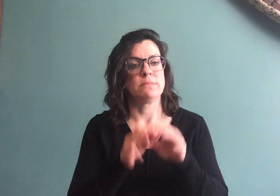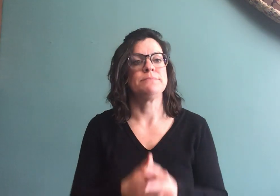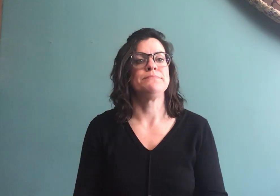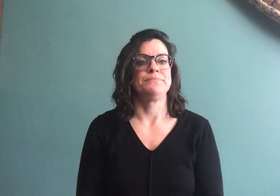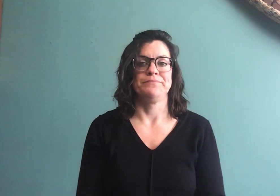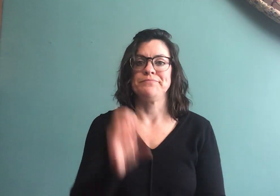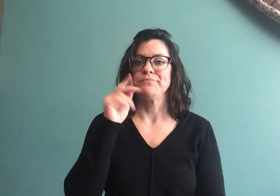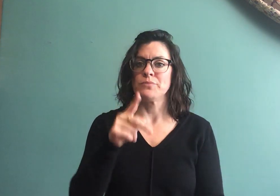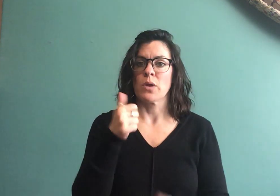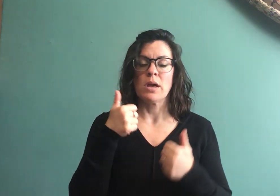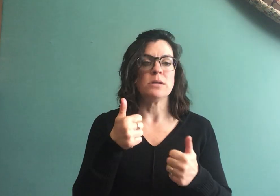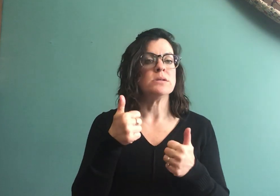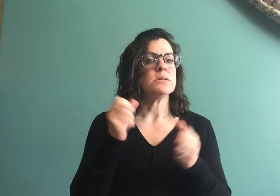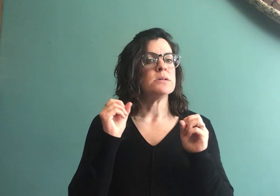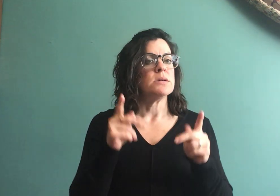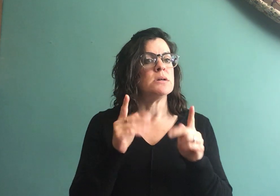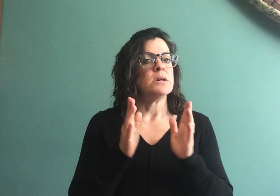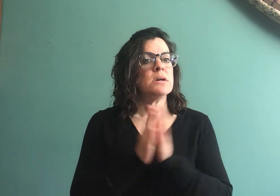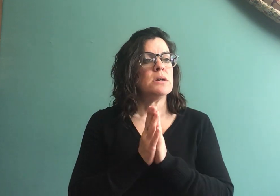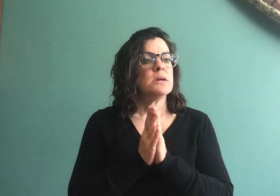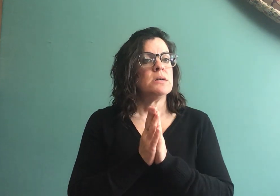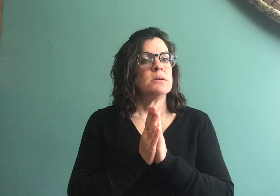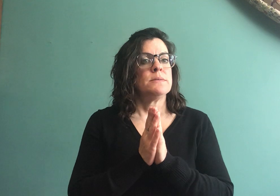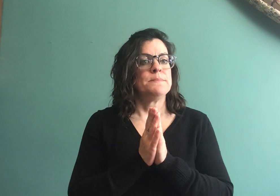There's a list of the tools. Nothing that we shouldn't have to do.